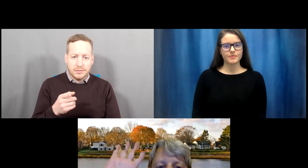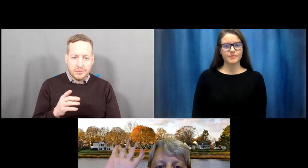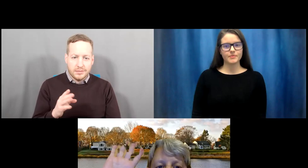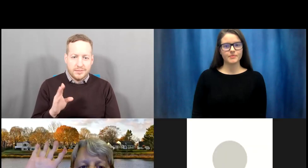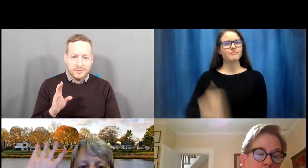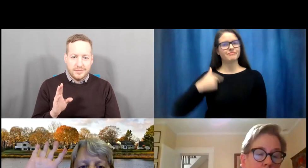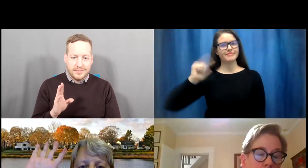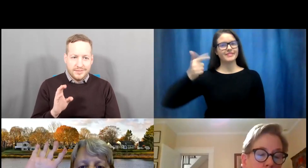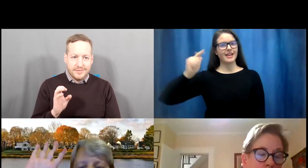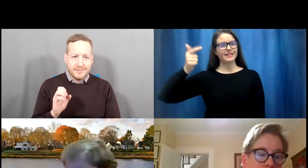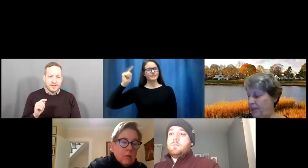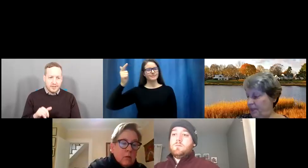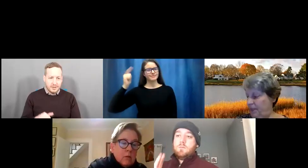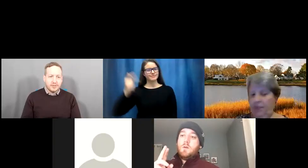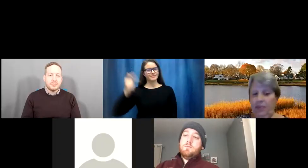I'll second the motion.